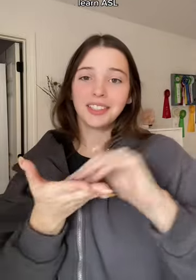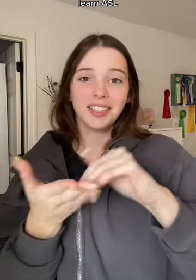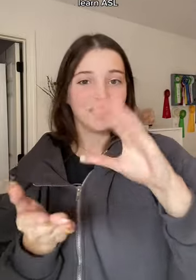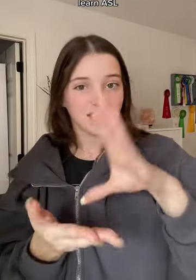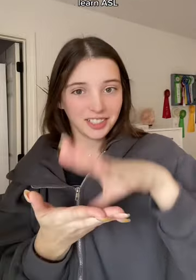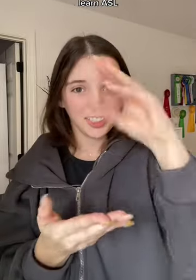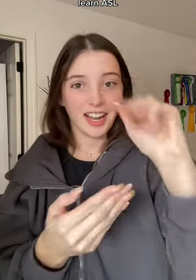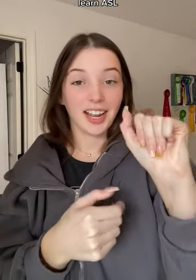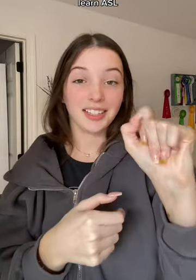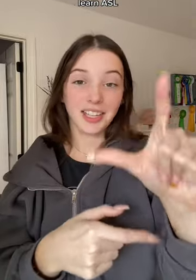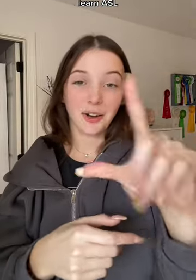excuse to learn asl